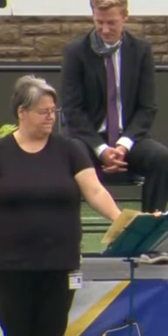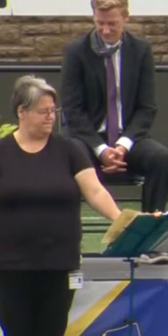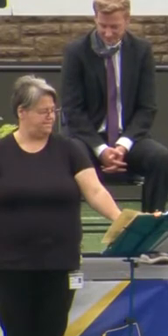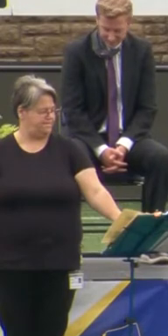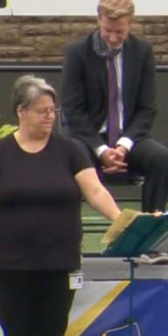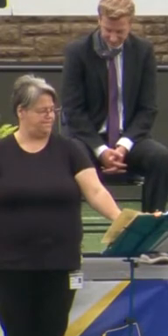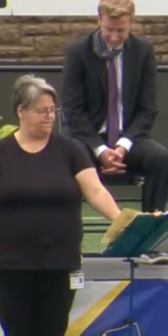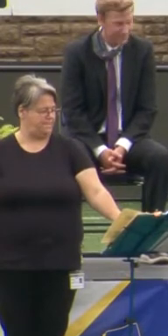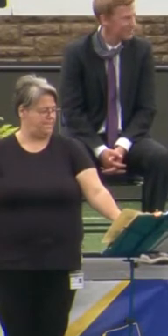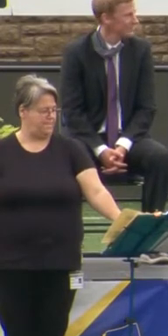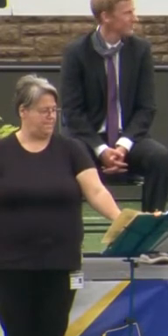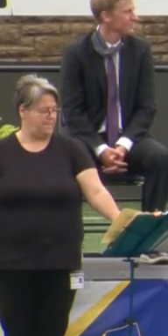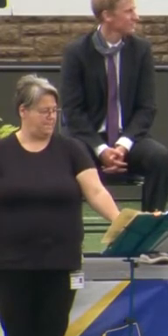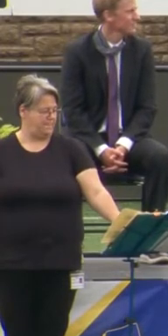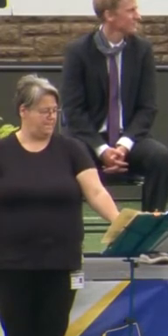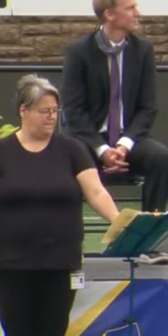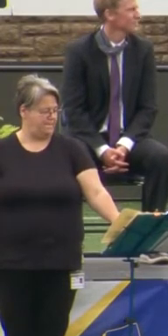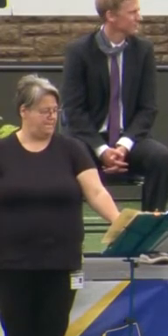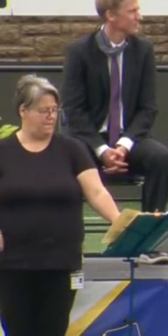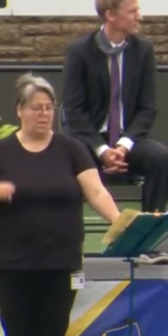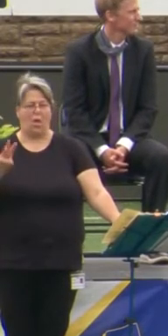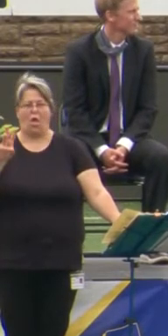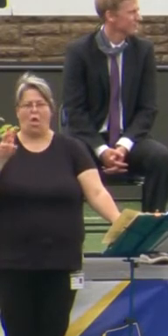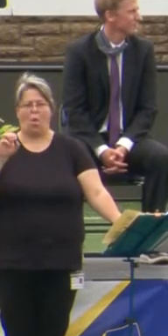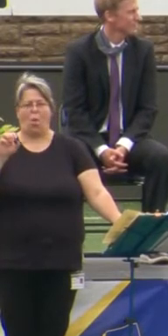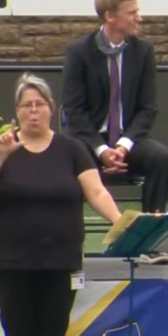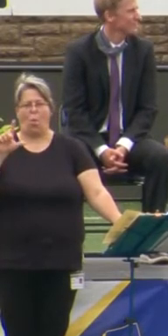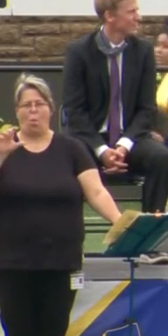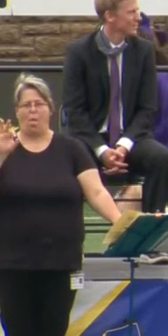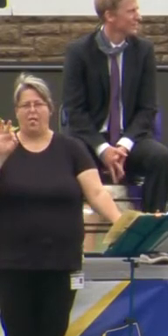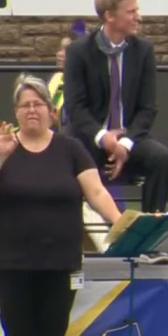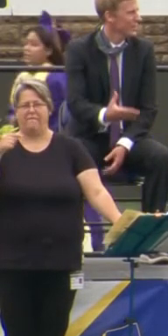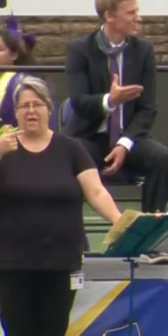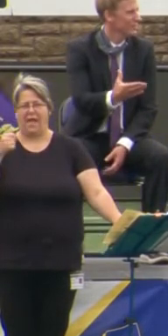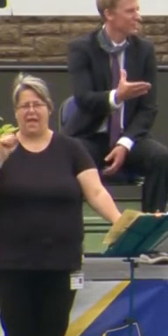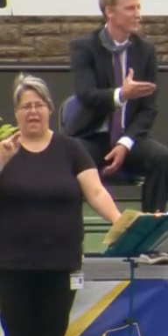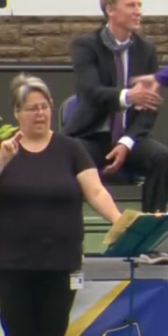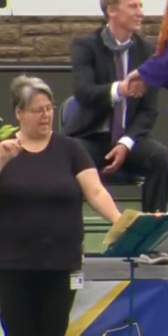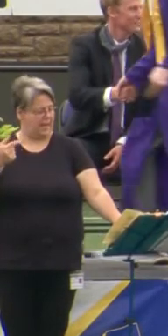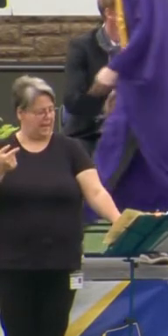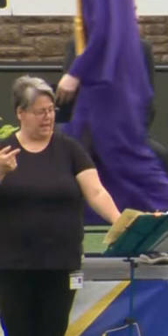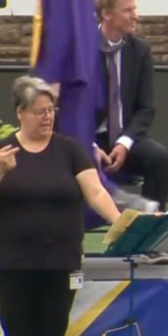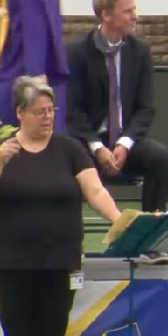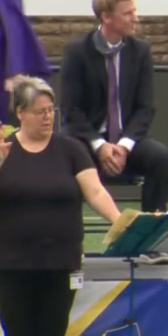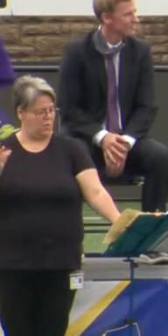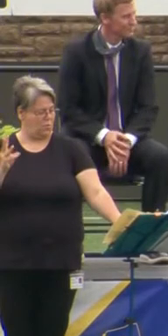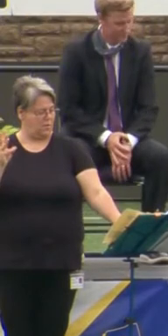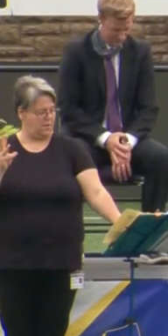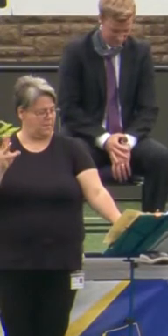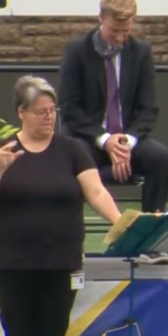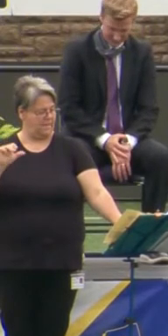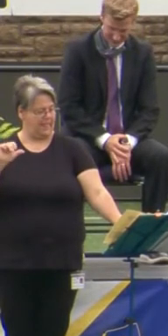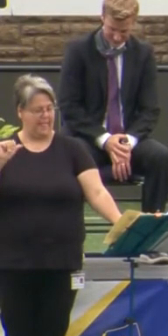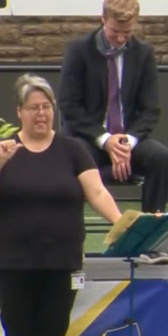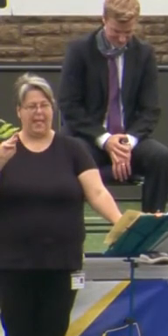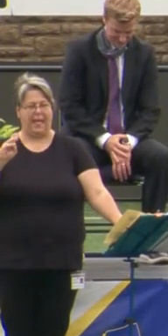Wolfgang Wietrich. Amber